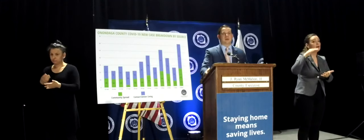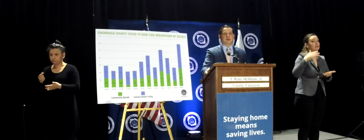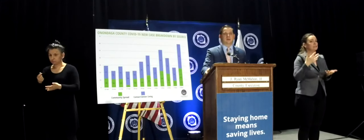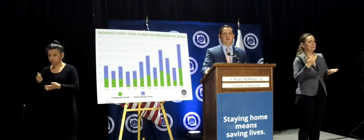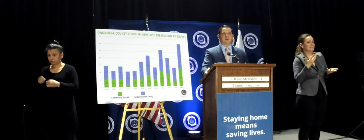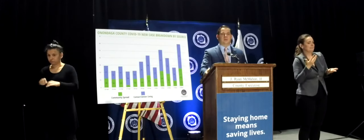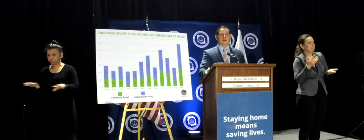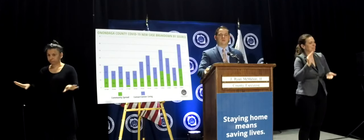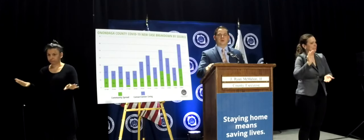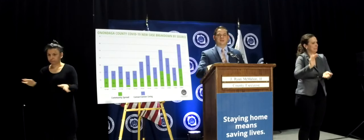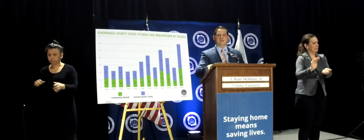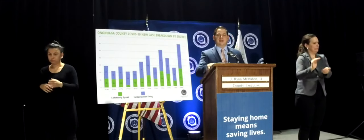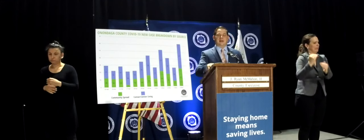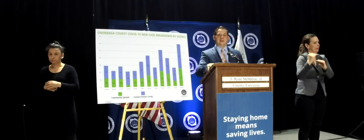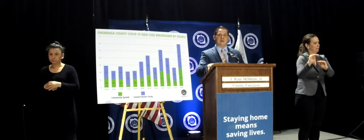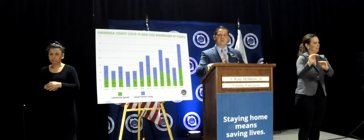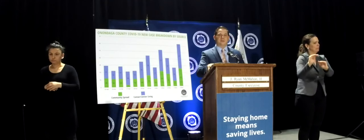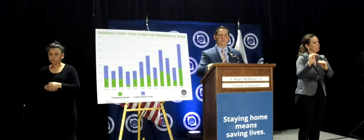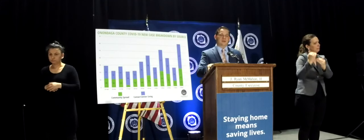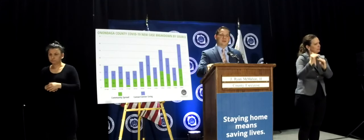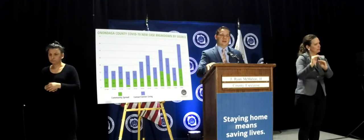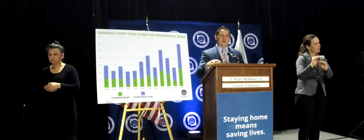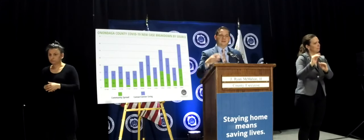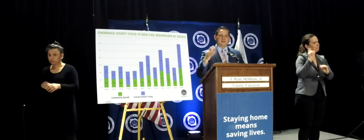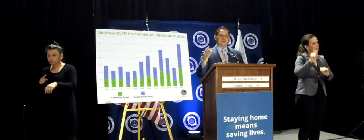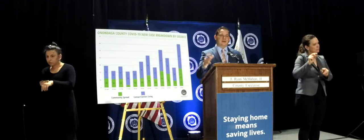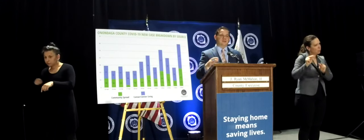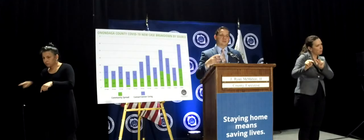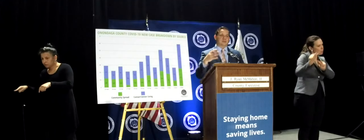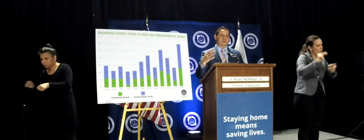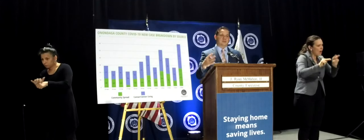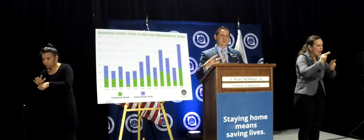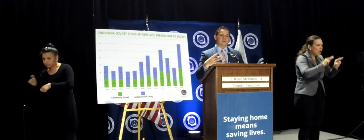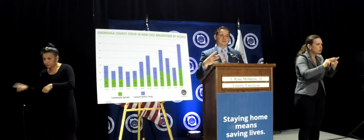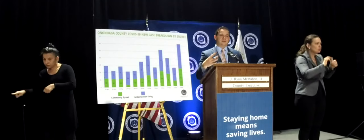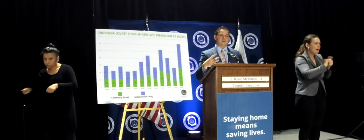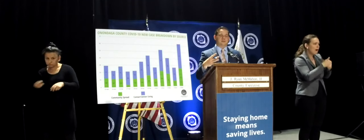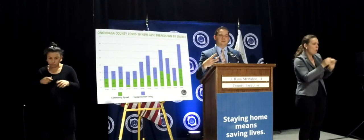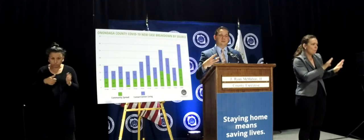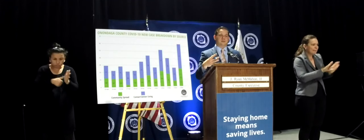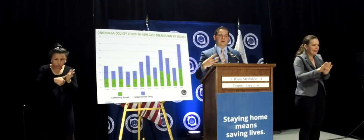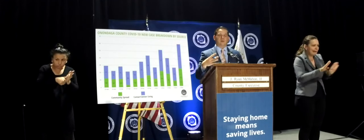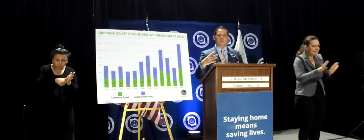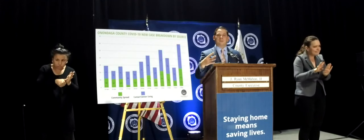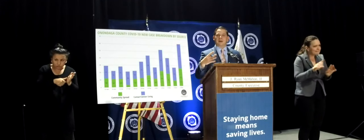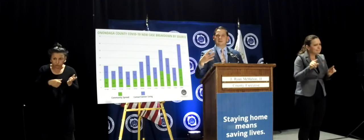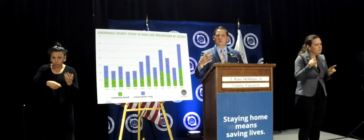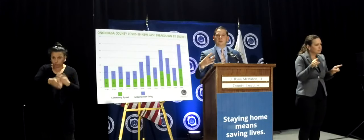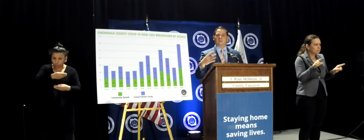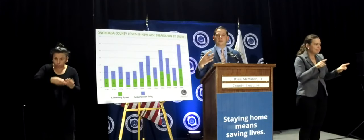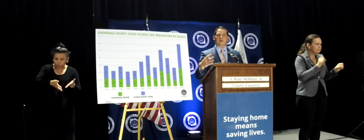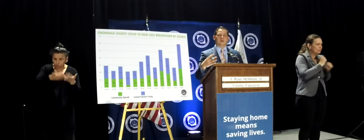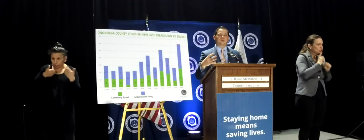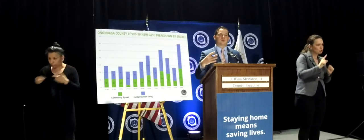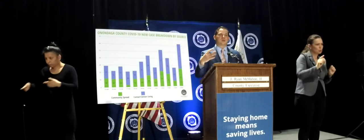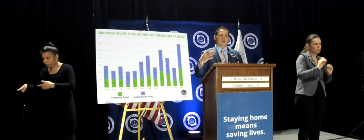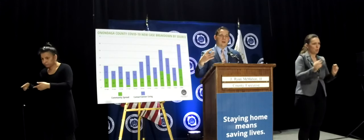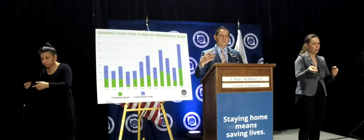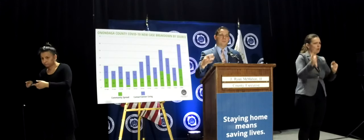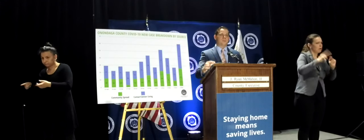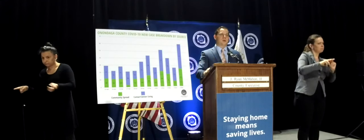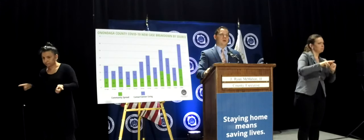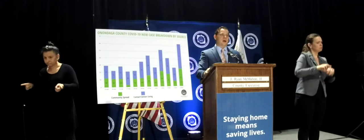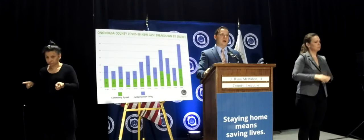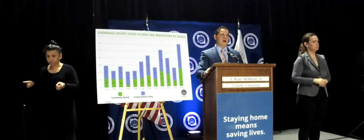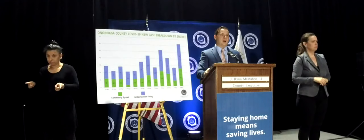it, and learn the best ways to stay on top of it. Then I think eventually the threat will minimize a little bit. Things will loosen